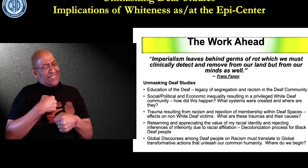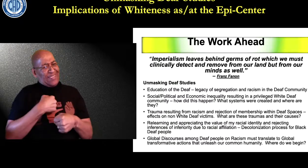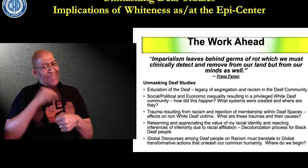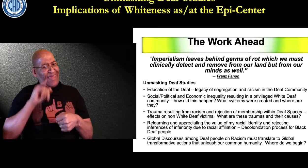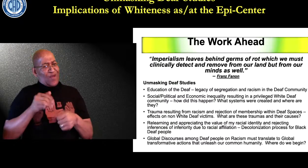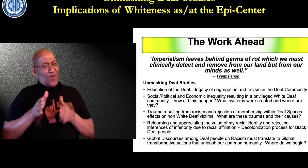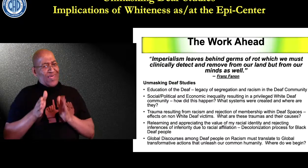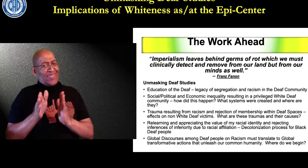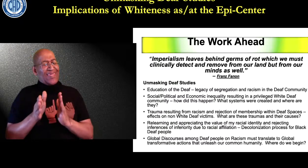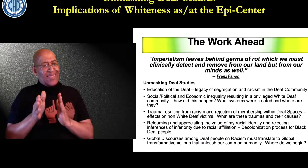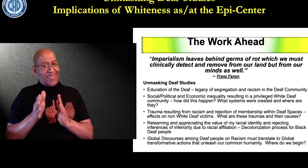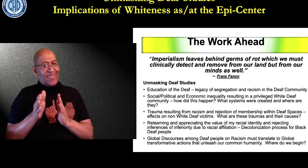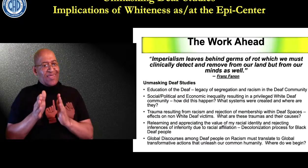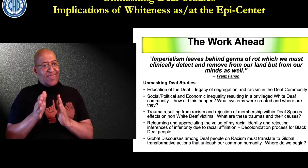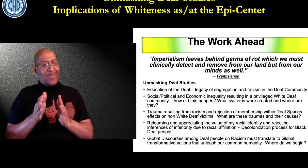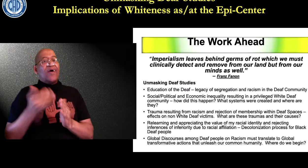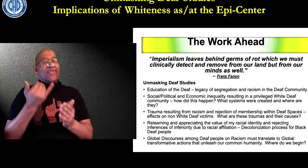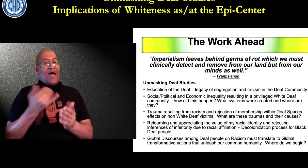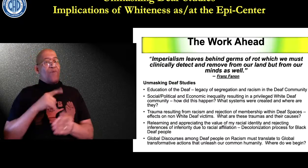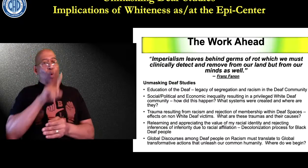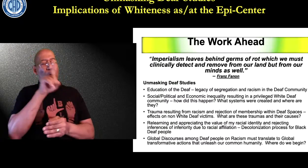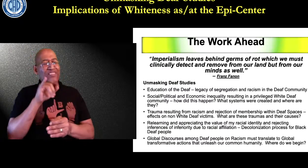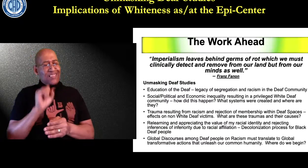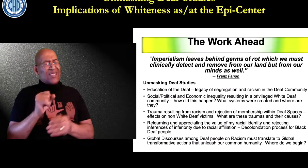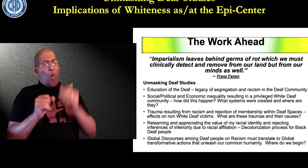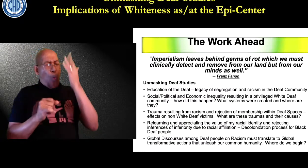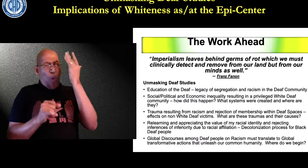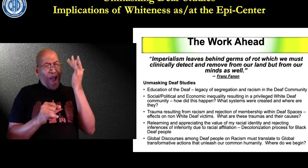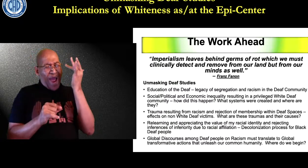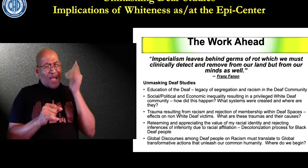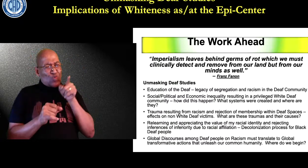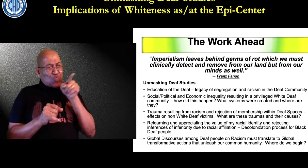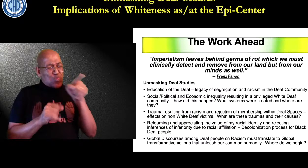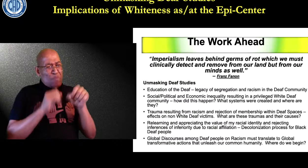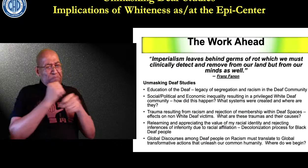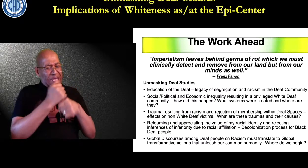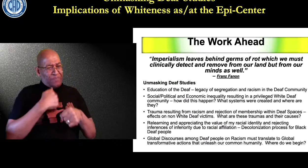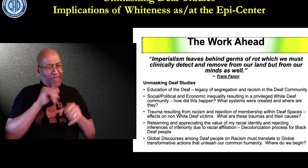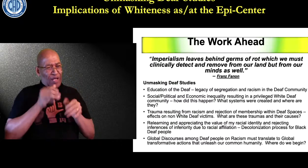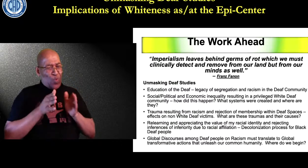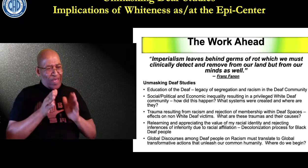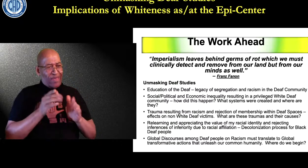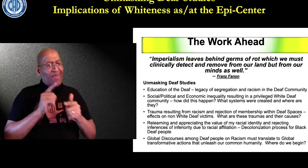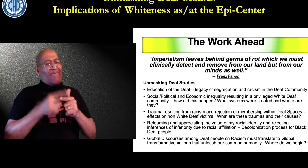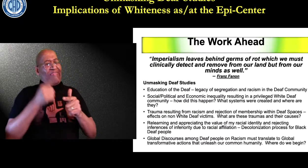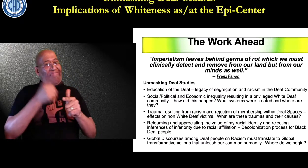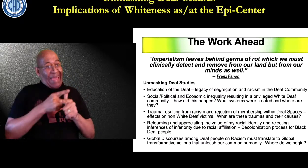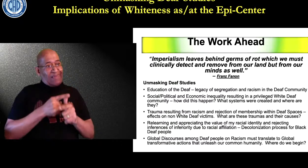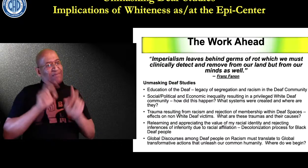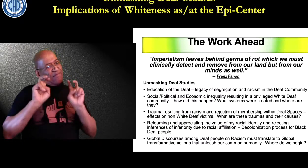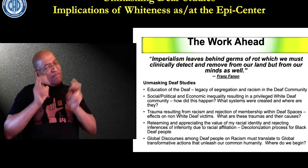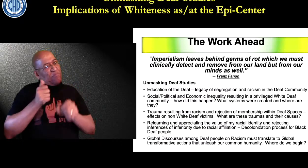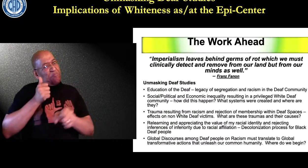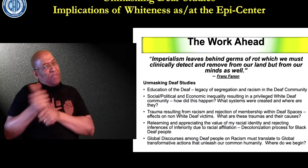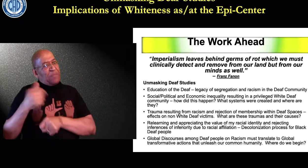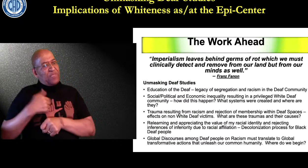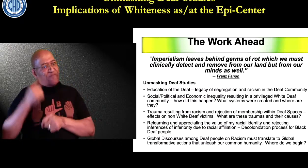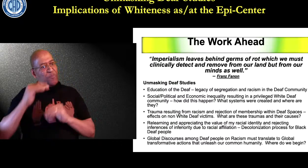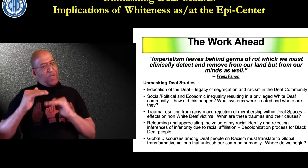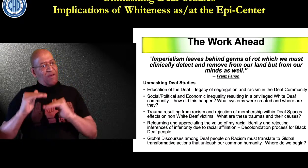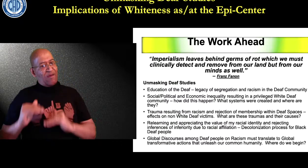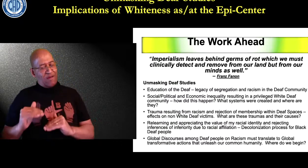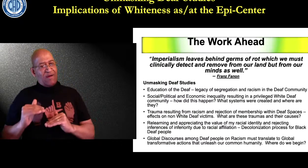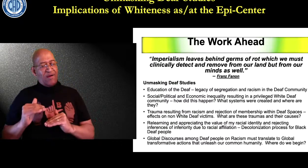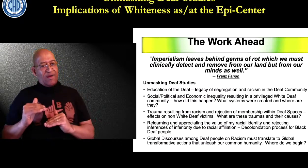And then they try to call me or make me less than what I am. But the question is, why are you trying to make